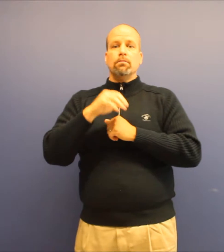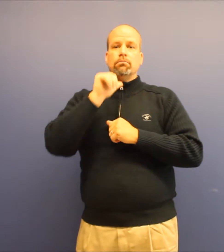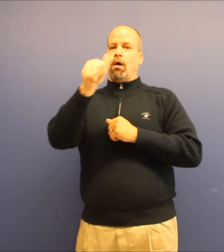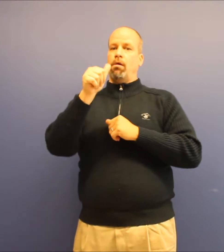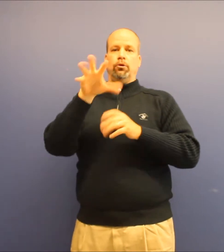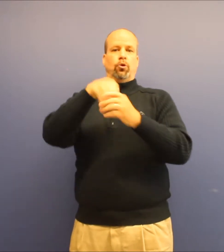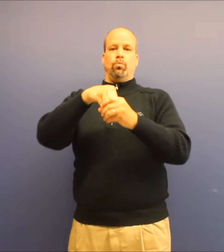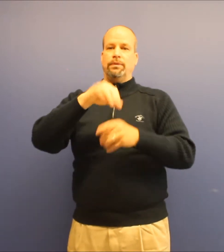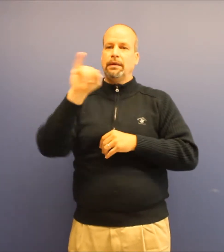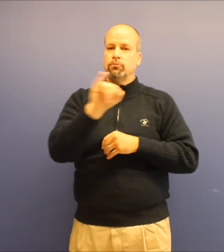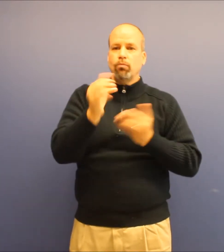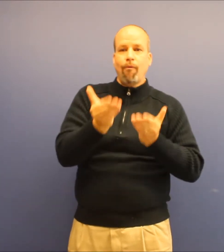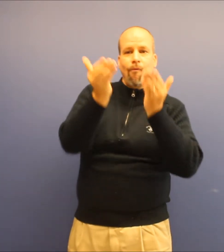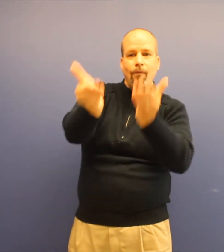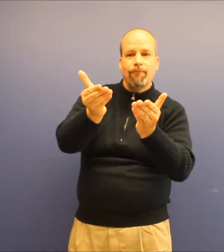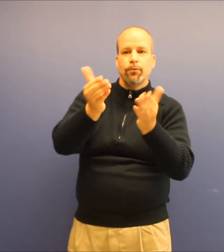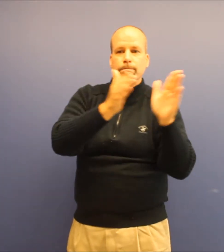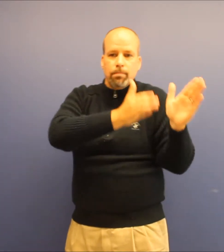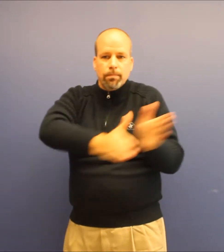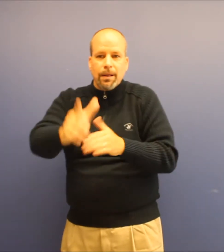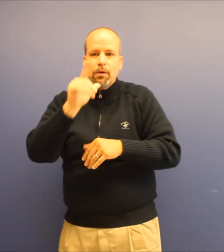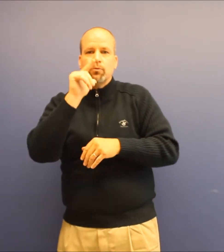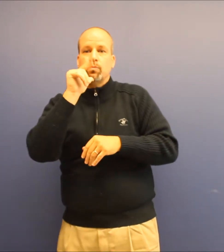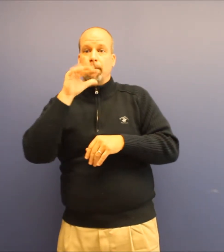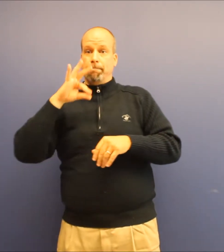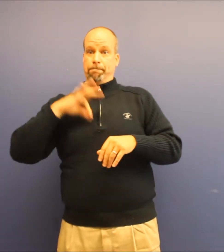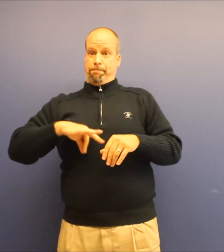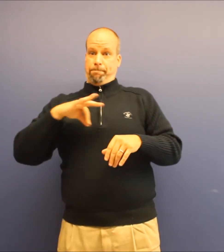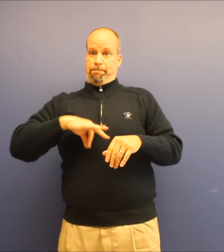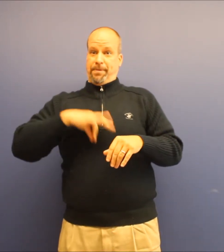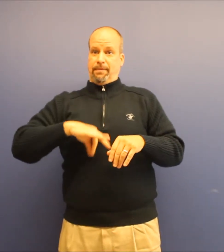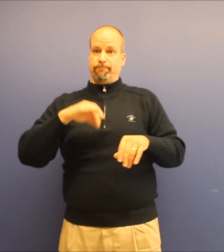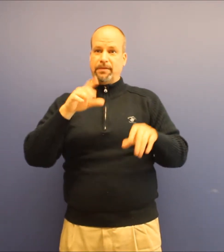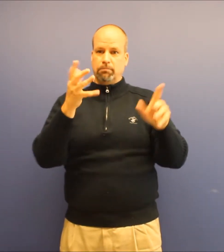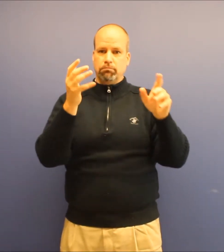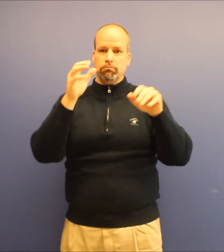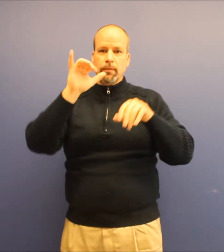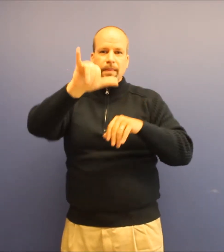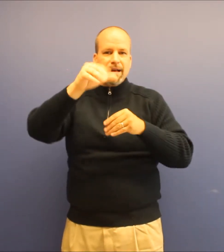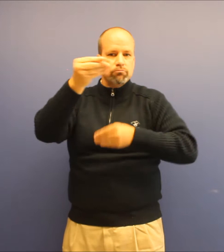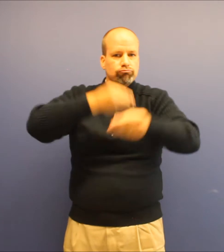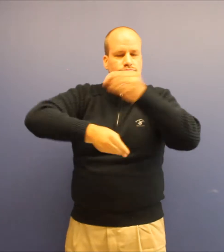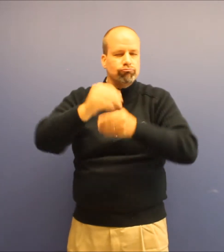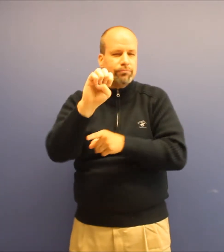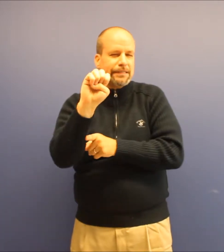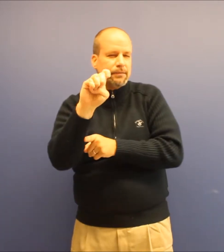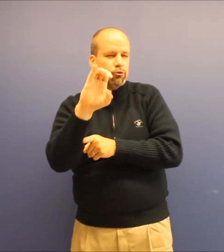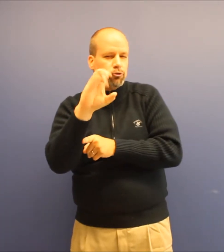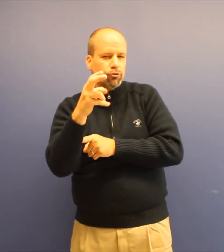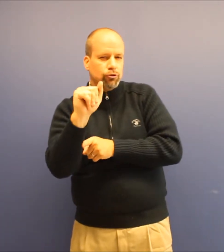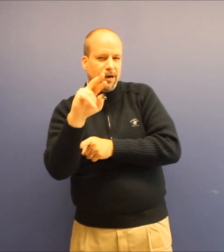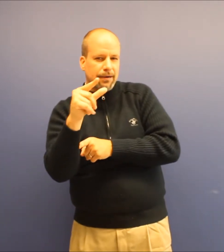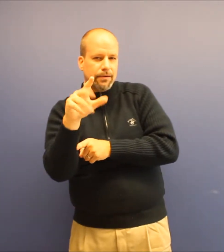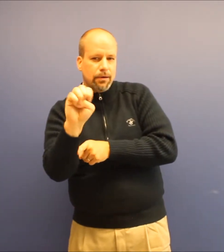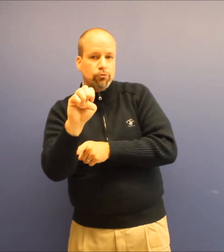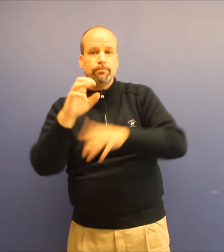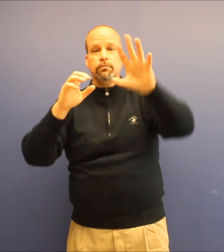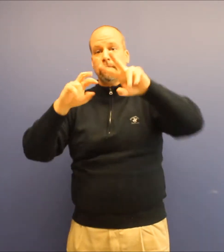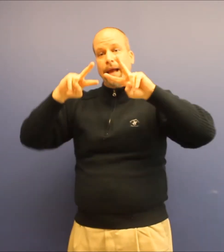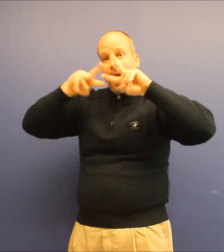as long as an insurer also offers a plan with those benefits on the exchange.